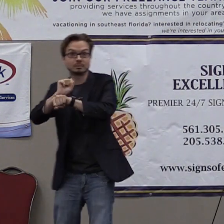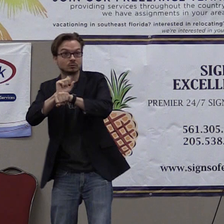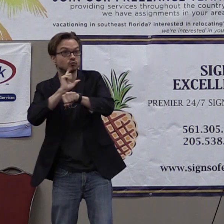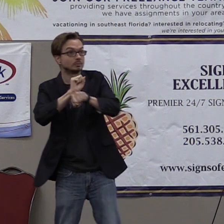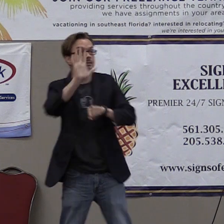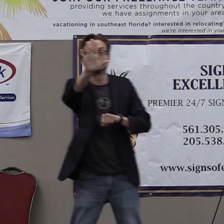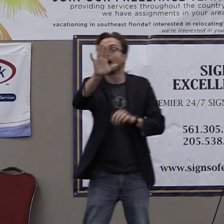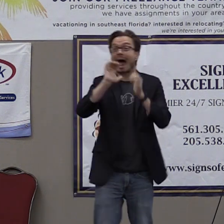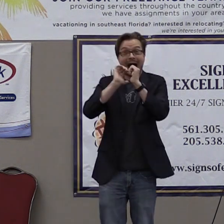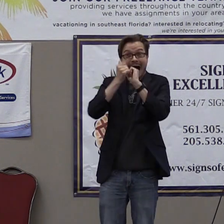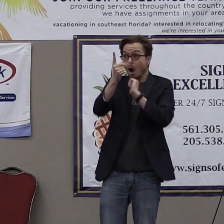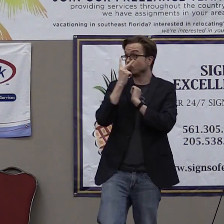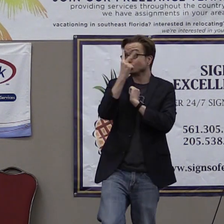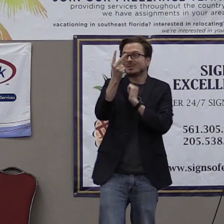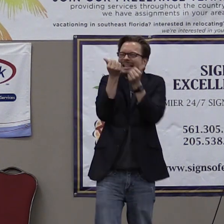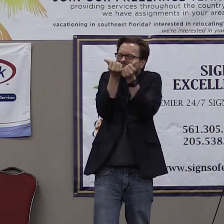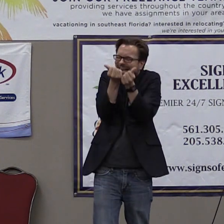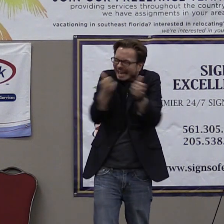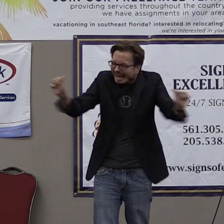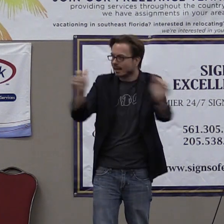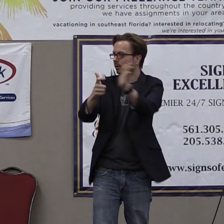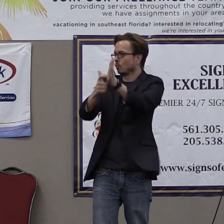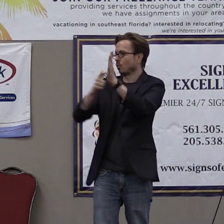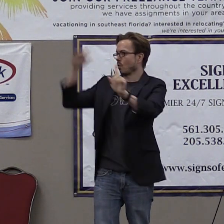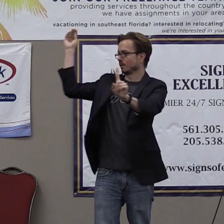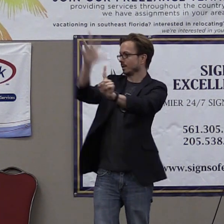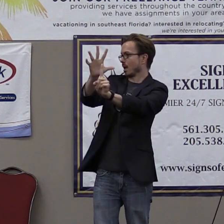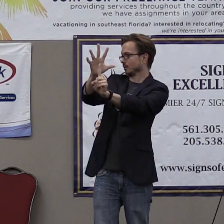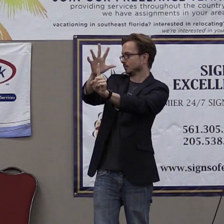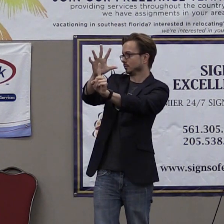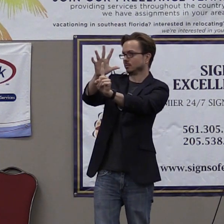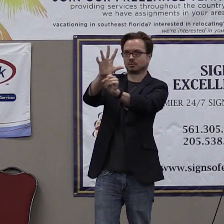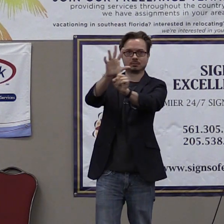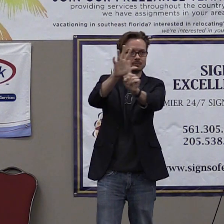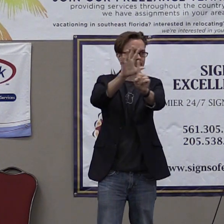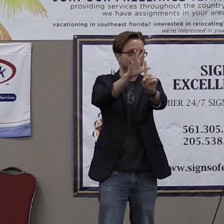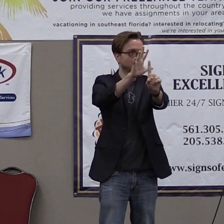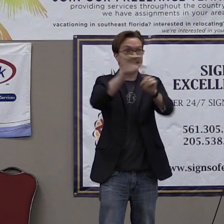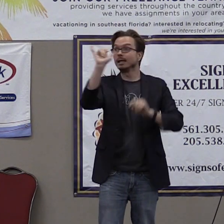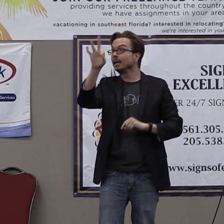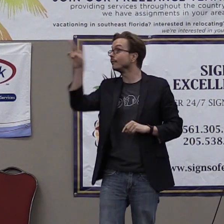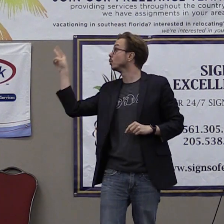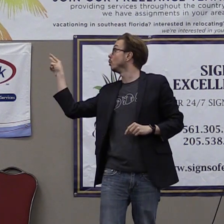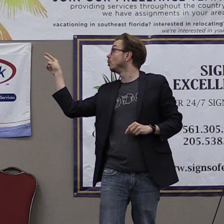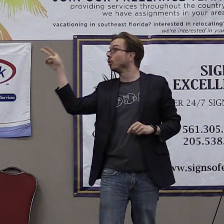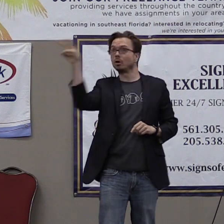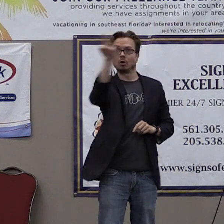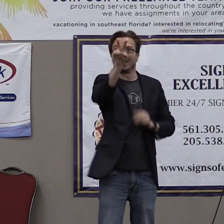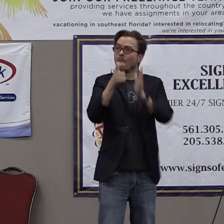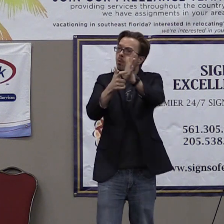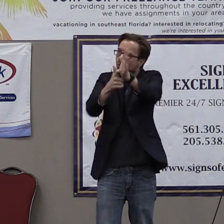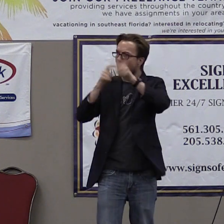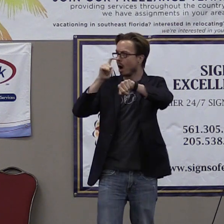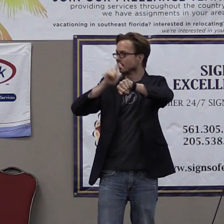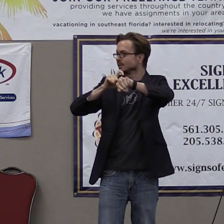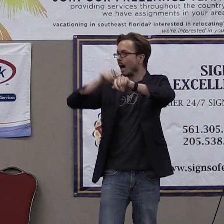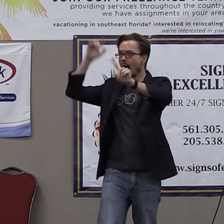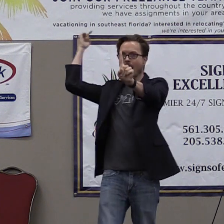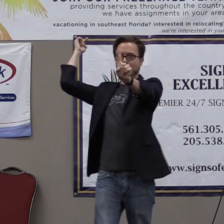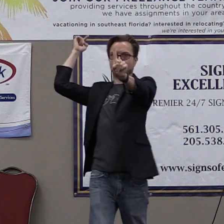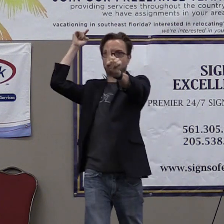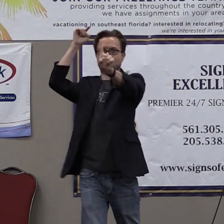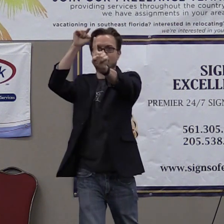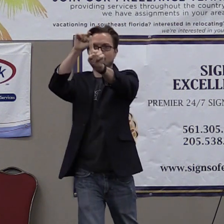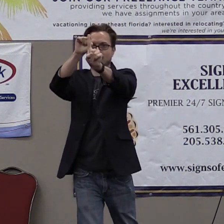Why do I say this? How you see anything requires light. If you looked that